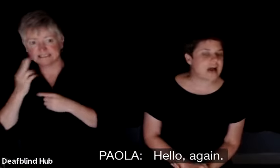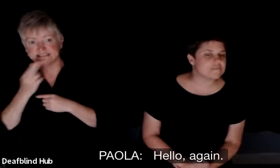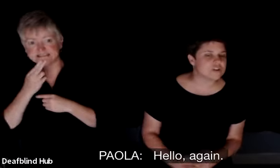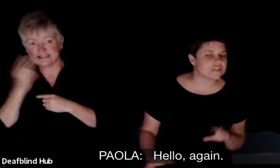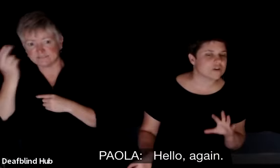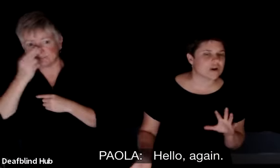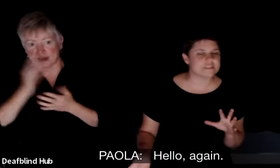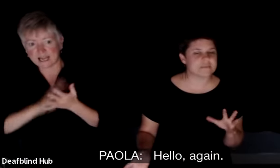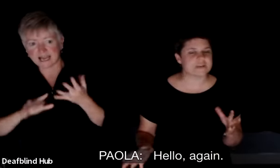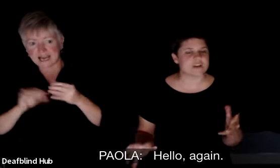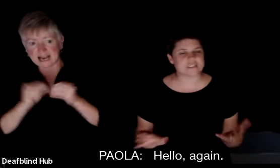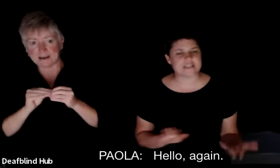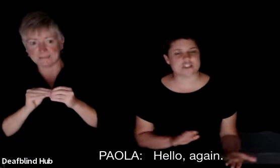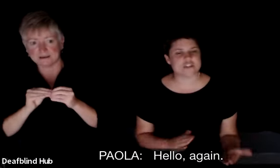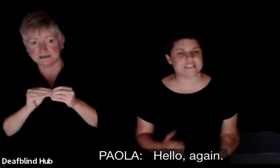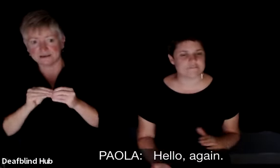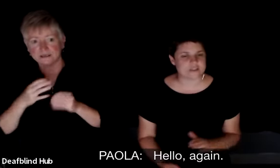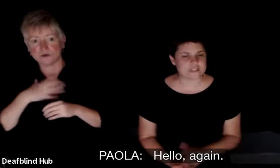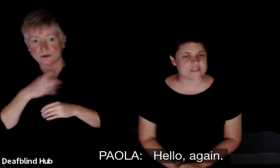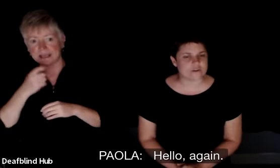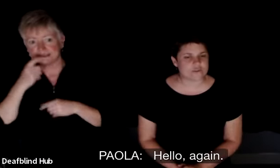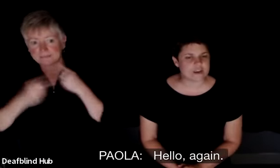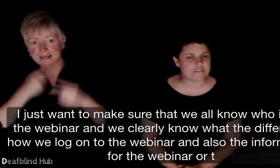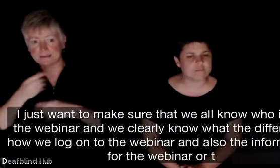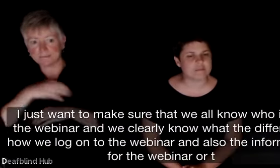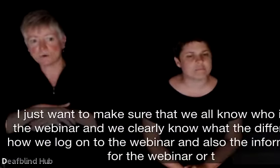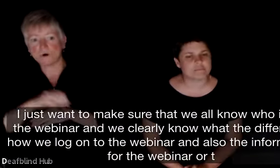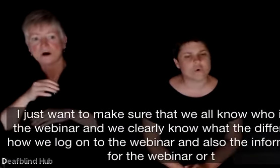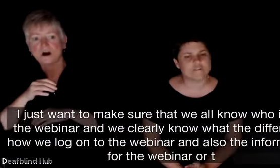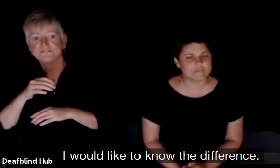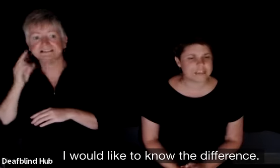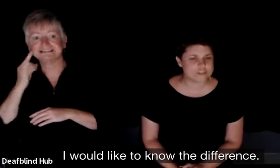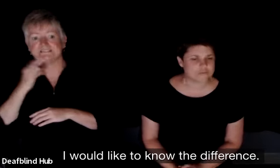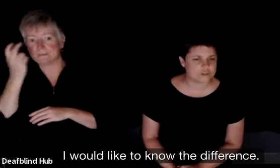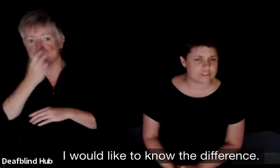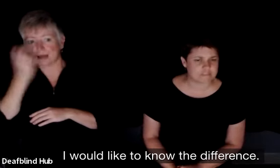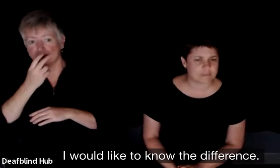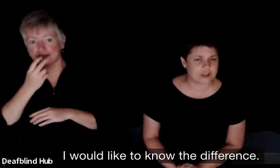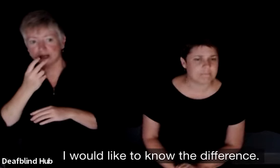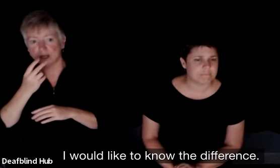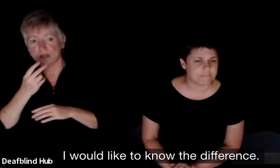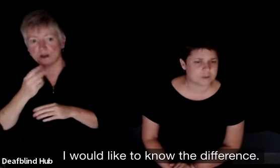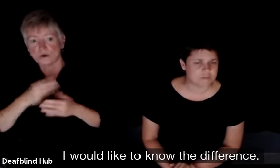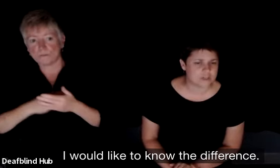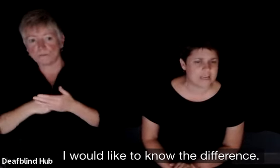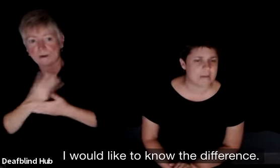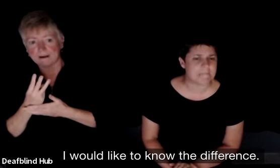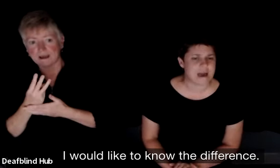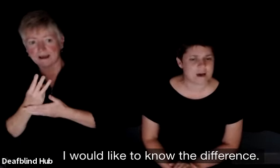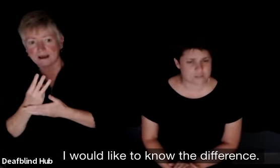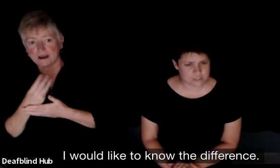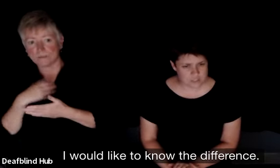Deafblind Hub. Sorry, so I'd just like to know the difference. So do we have a little bit more information for the deafblind